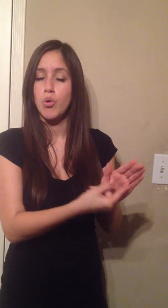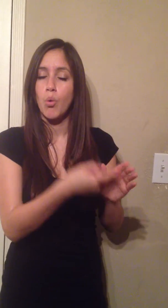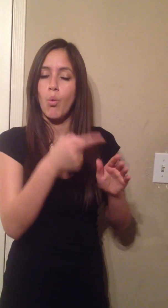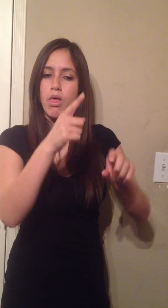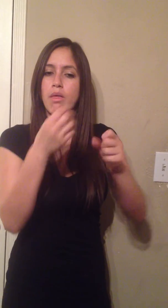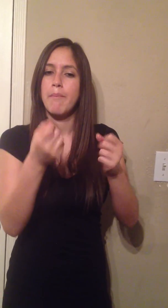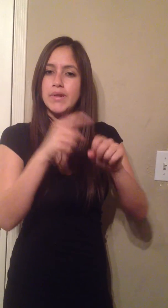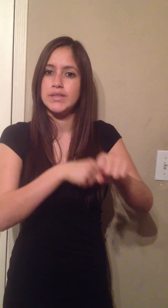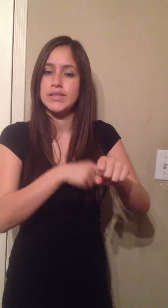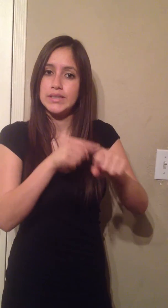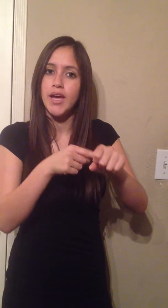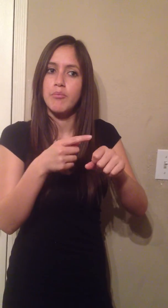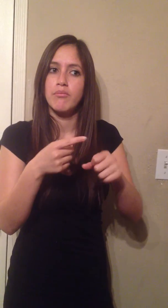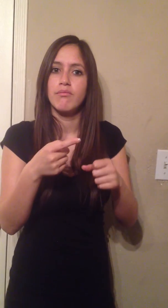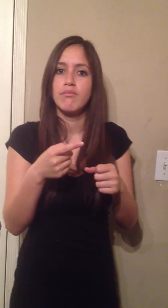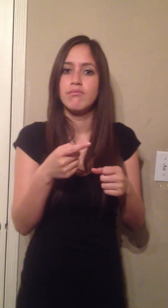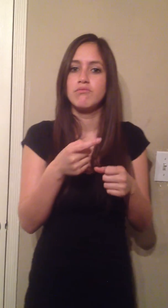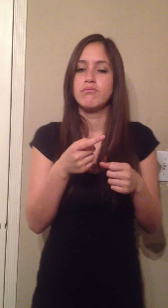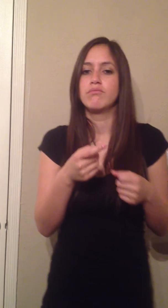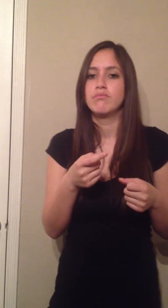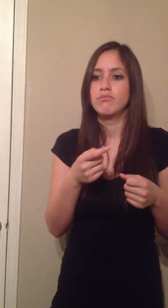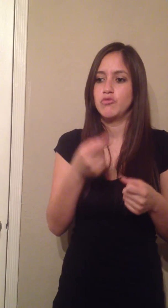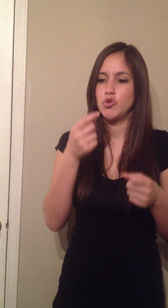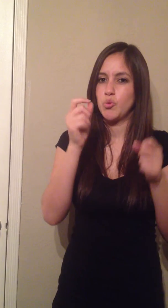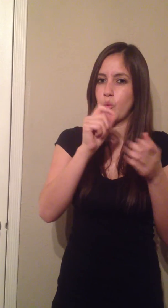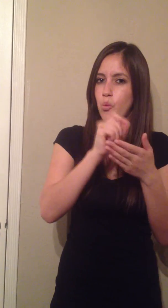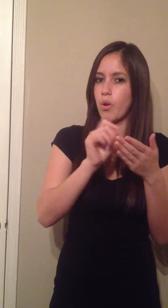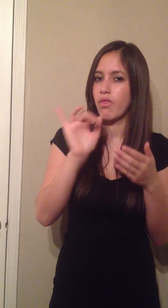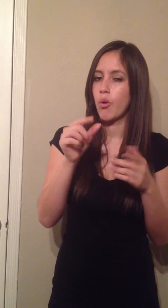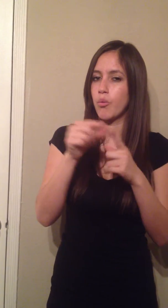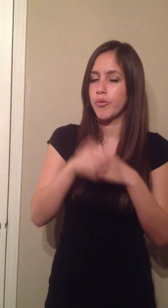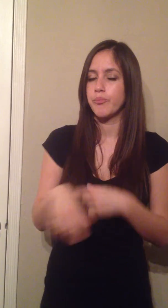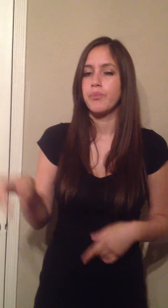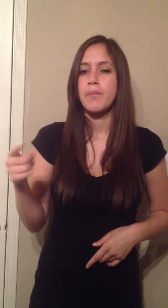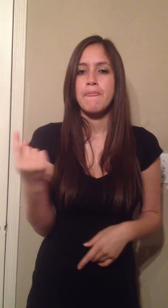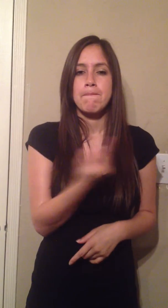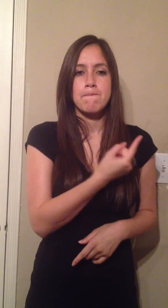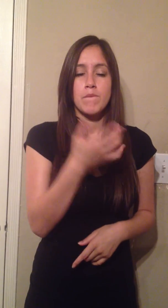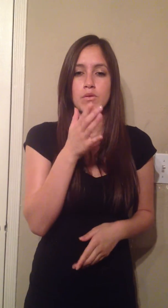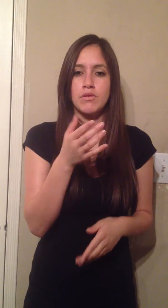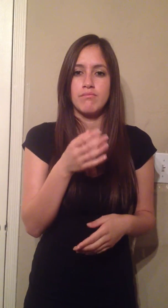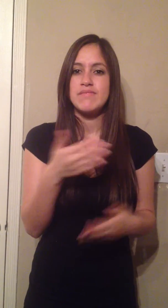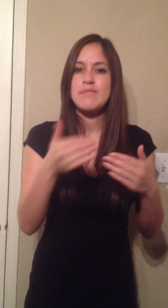you don't have to time it on your watch or anything, but look how long it takes me, even if I write fast, to write that word.